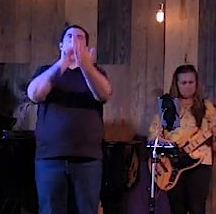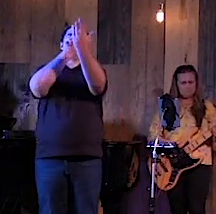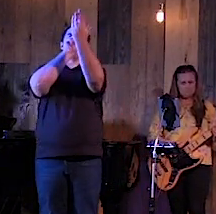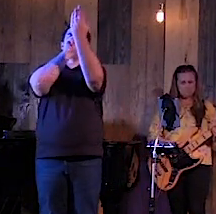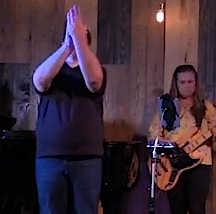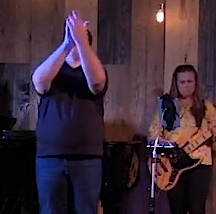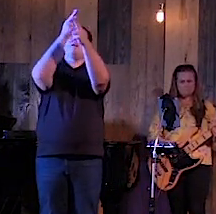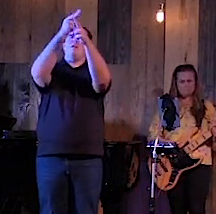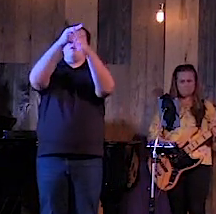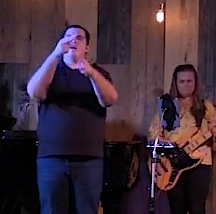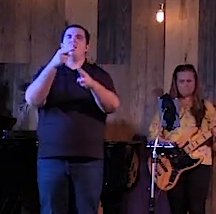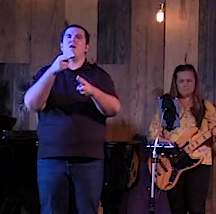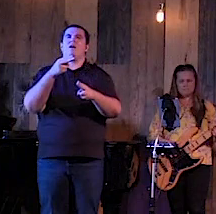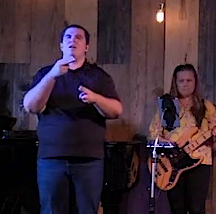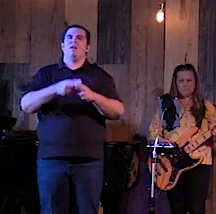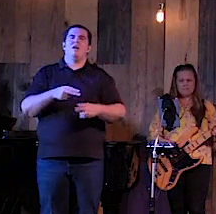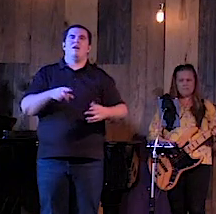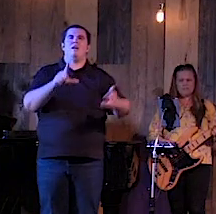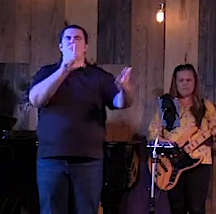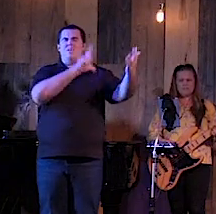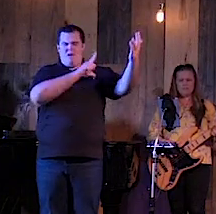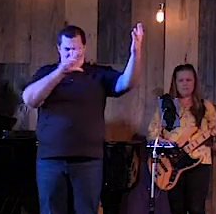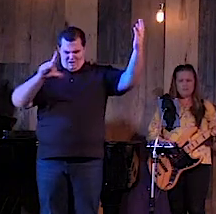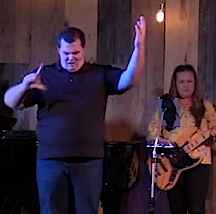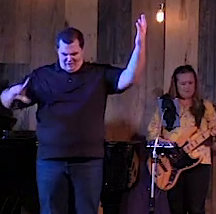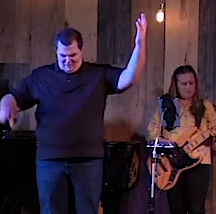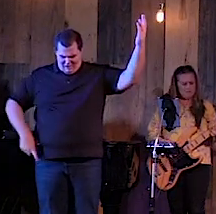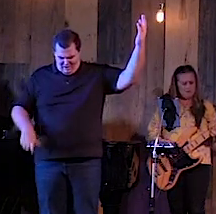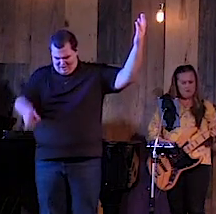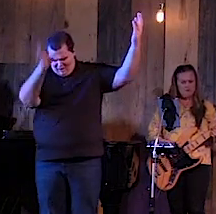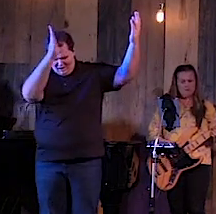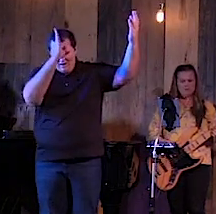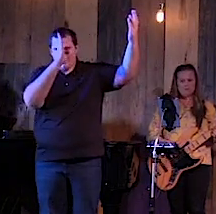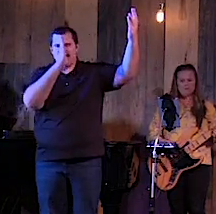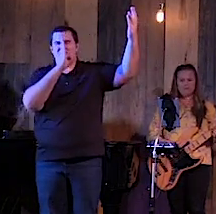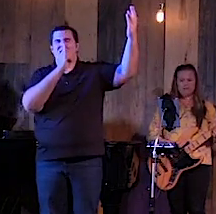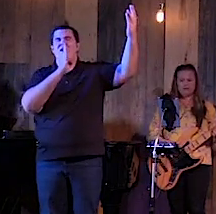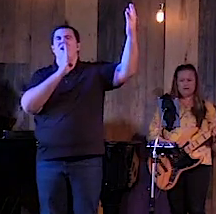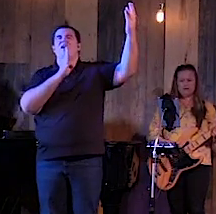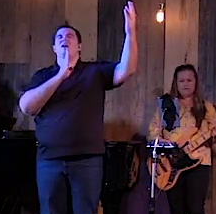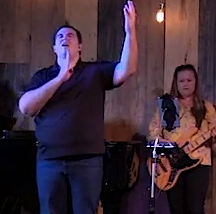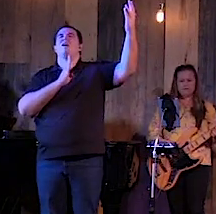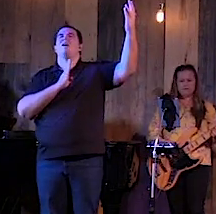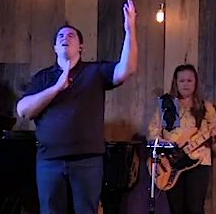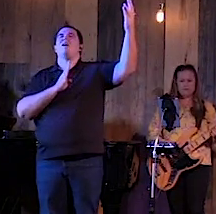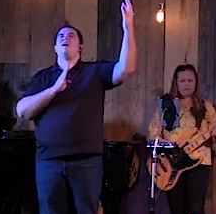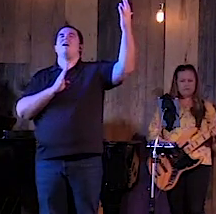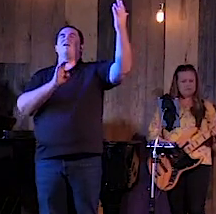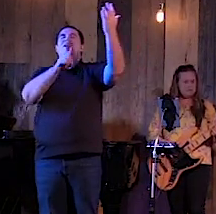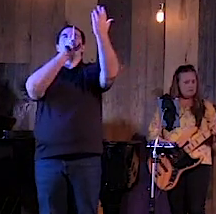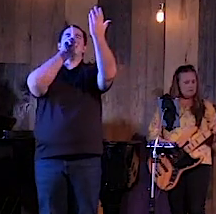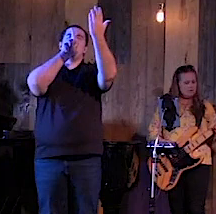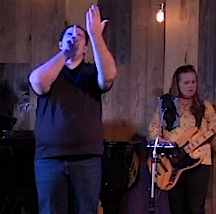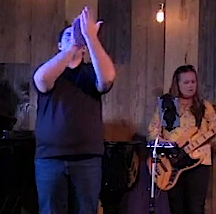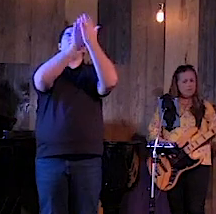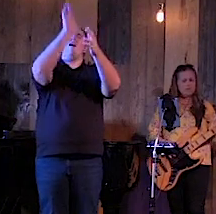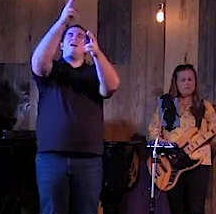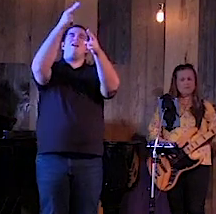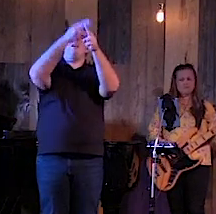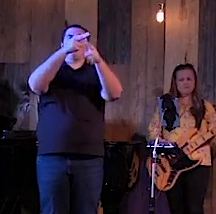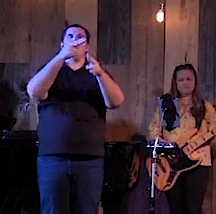Oh, praise the name of the Lord our God.